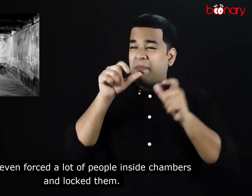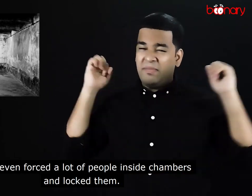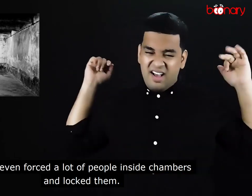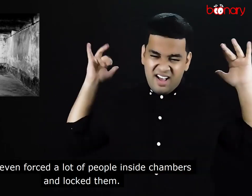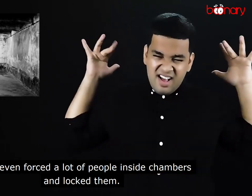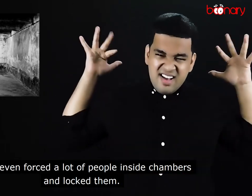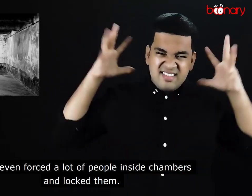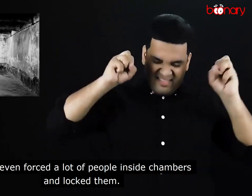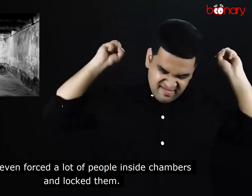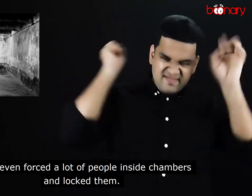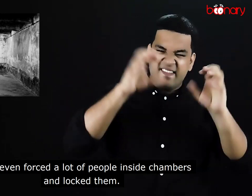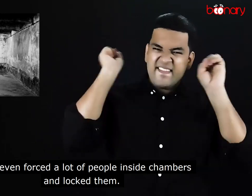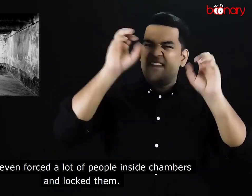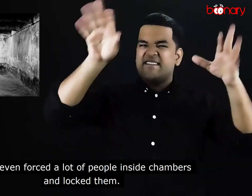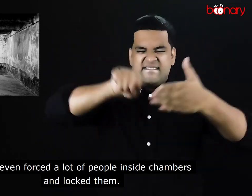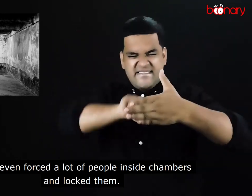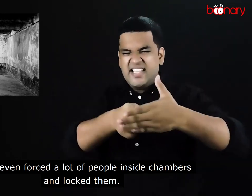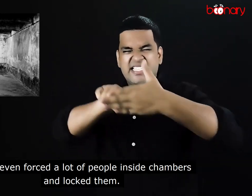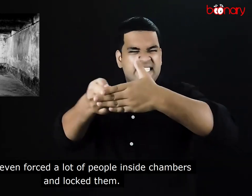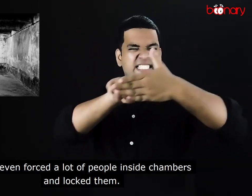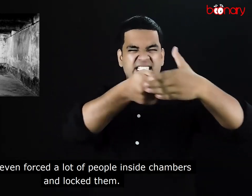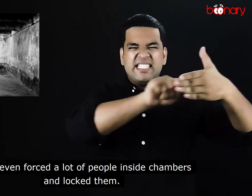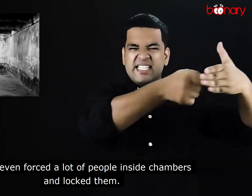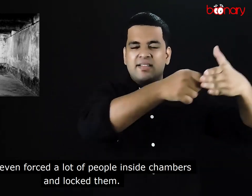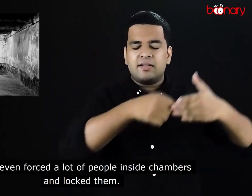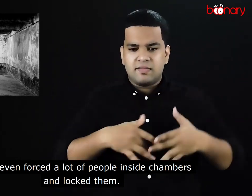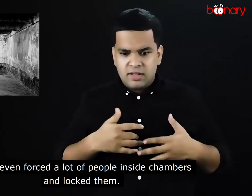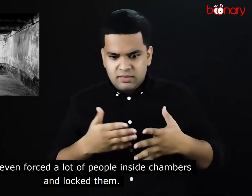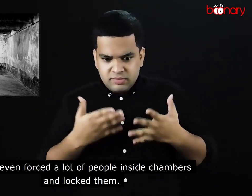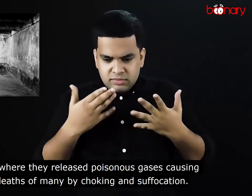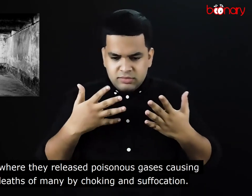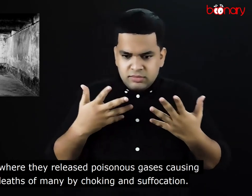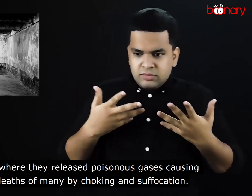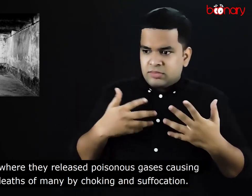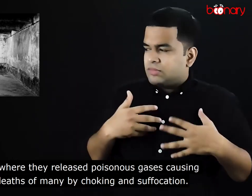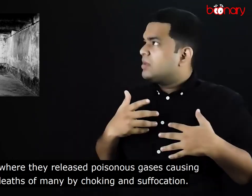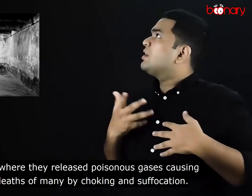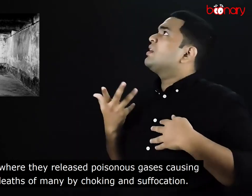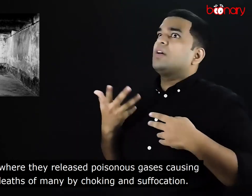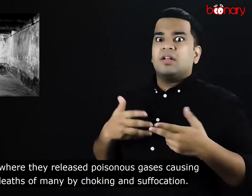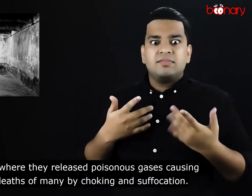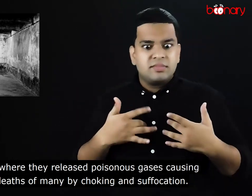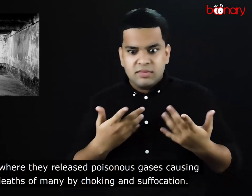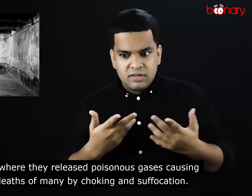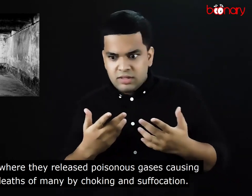inside chambers and locked them. This is where they